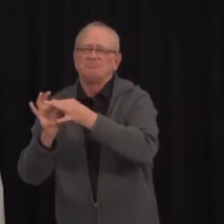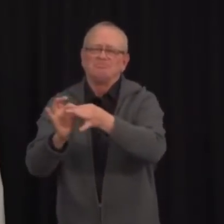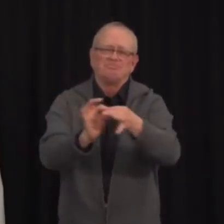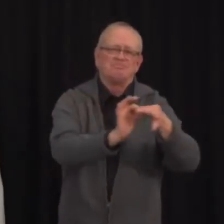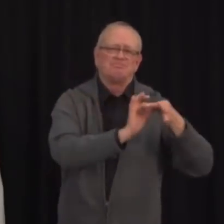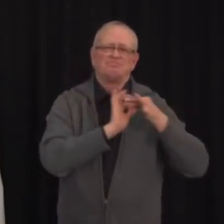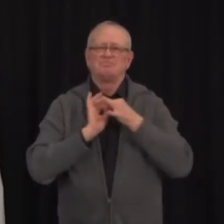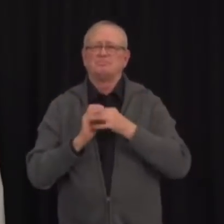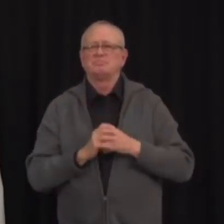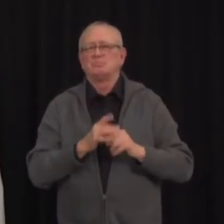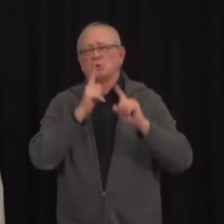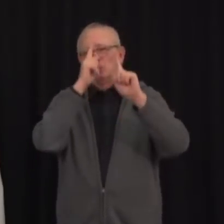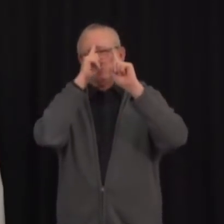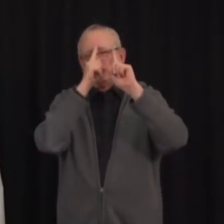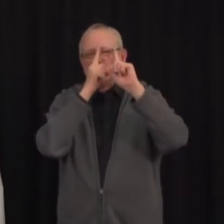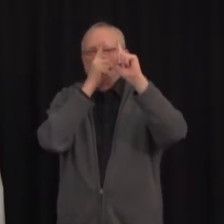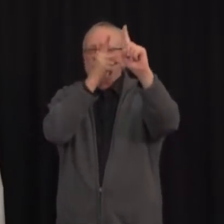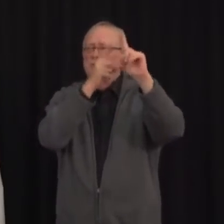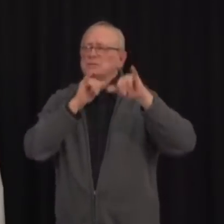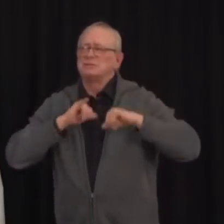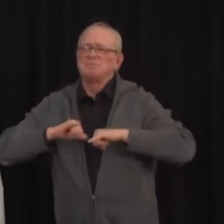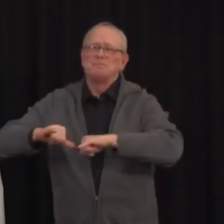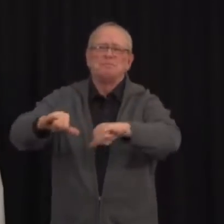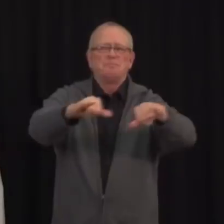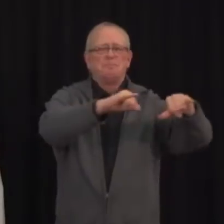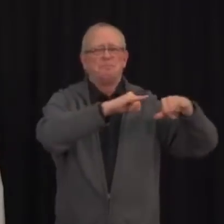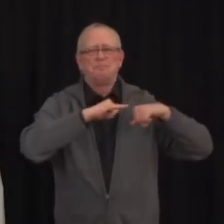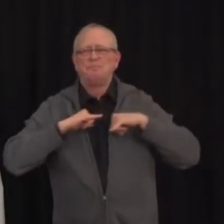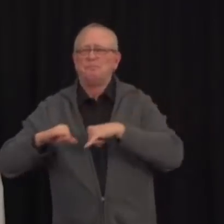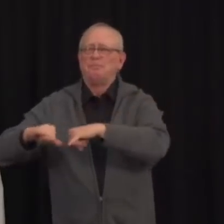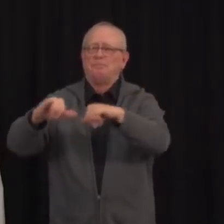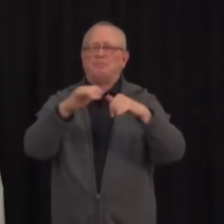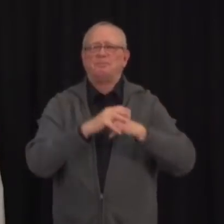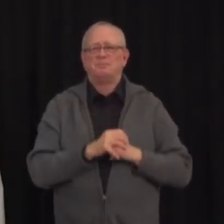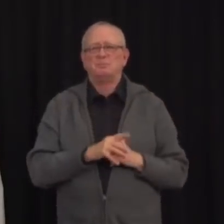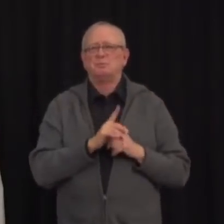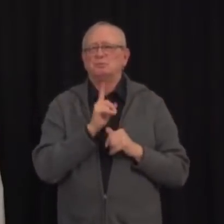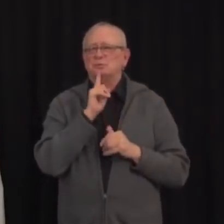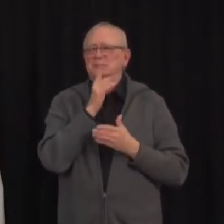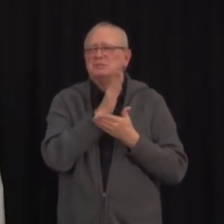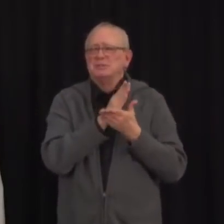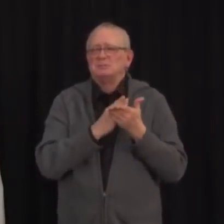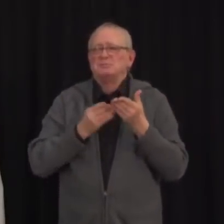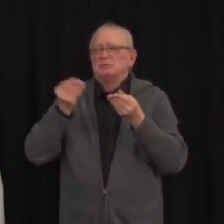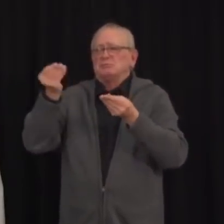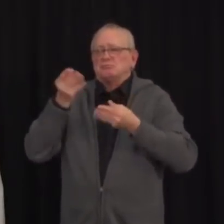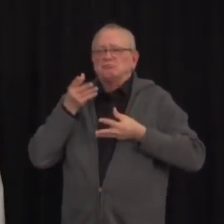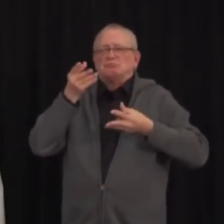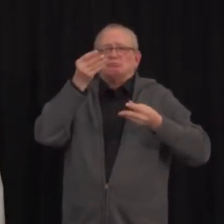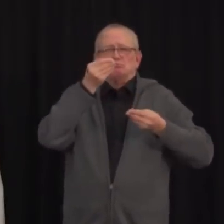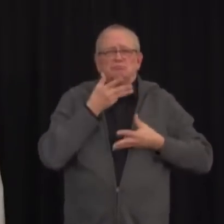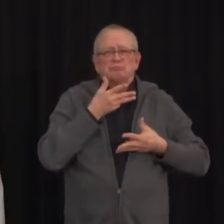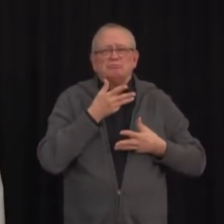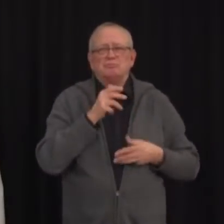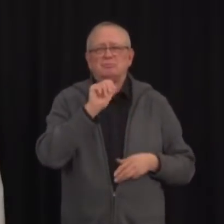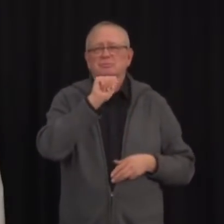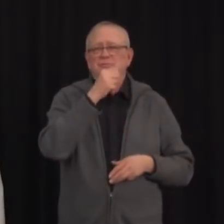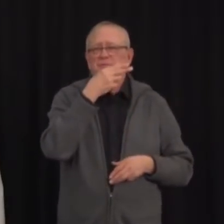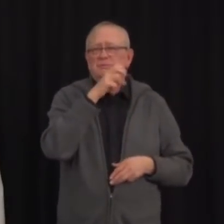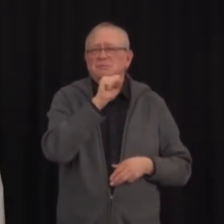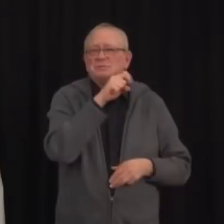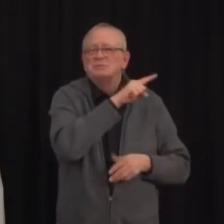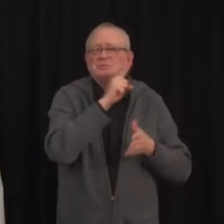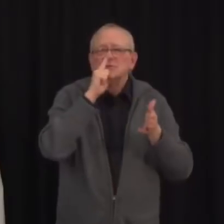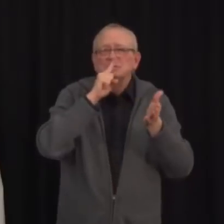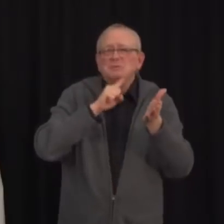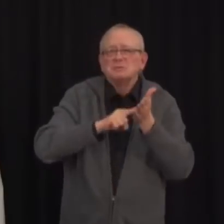I continue to hear some disappointing reports of AHS public health inspectors being criticized or worse, verbally abused